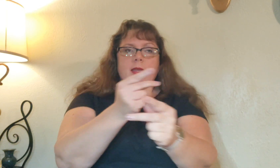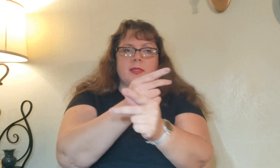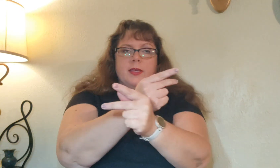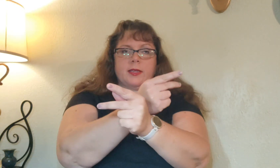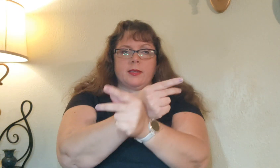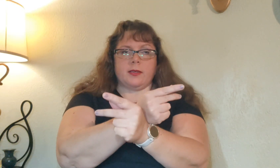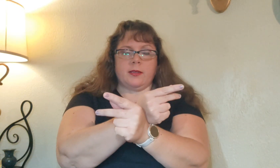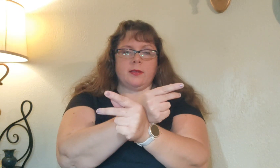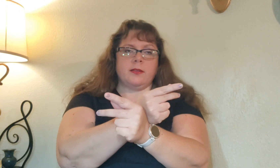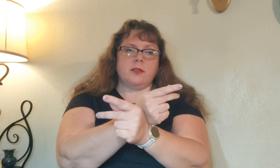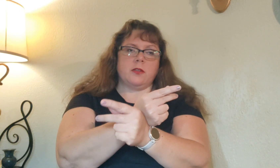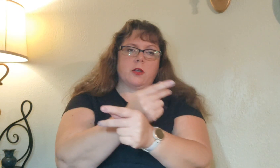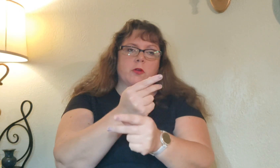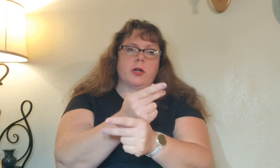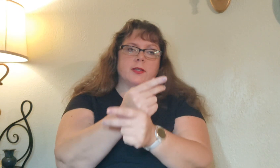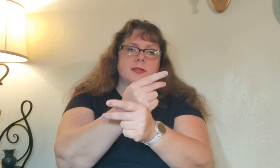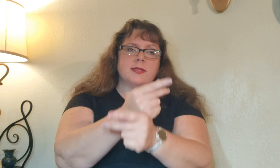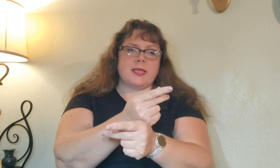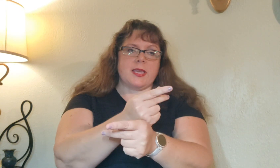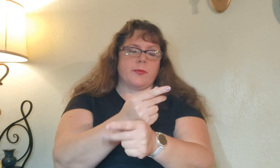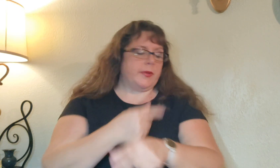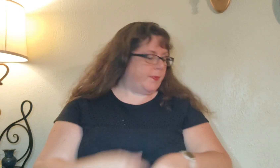and then across, keep.